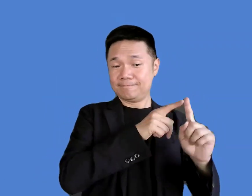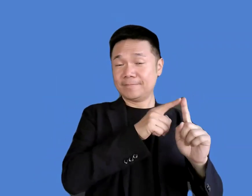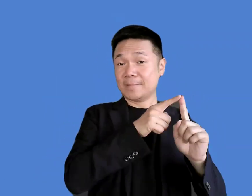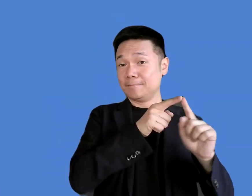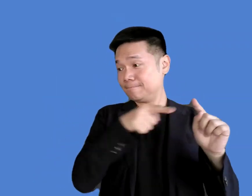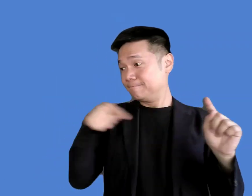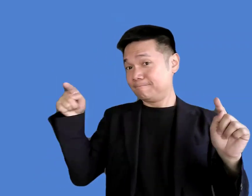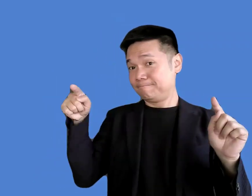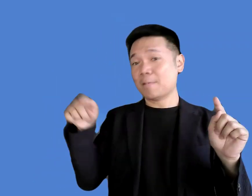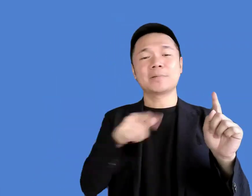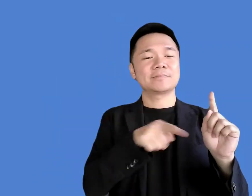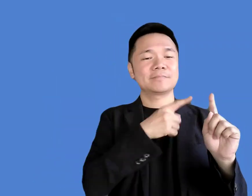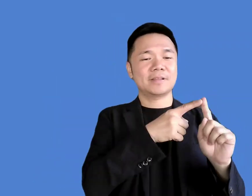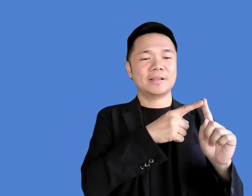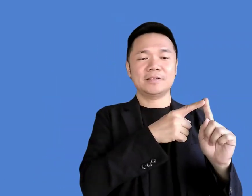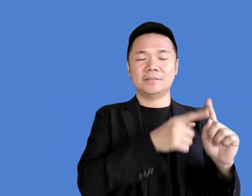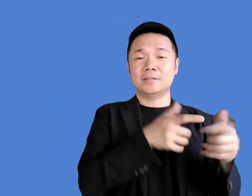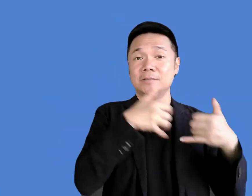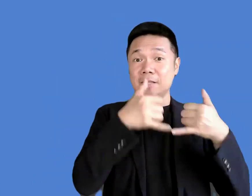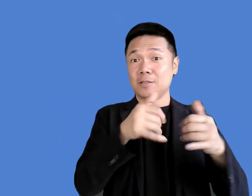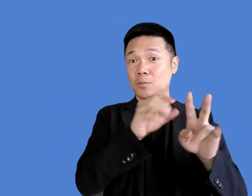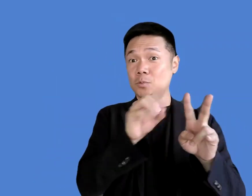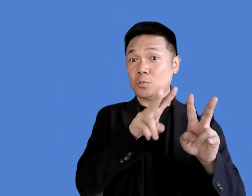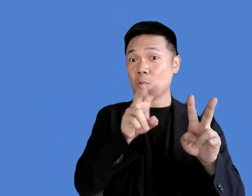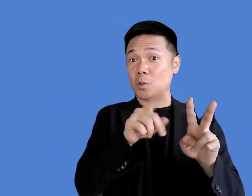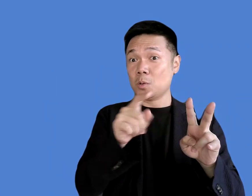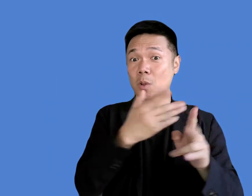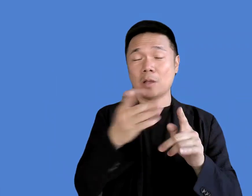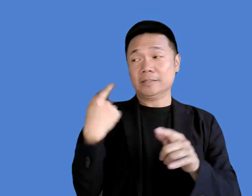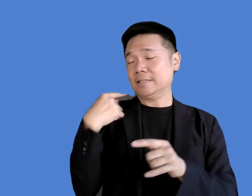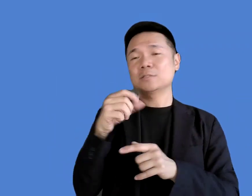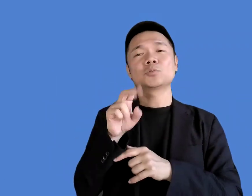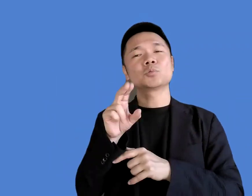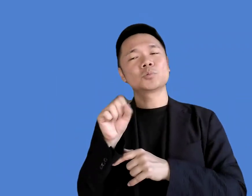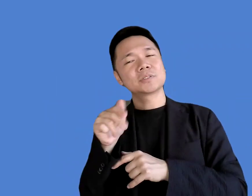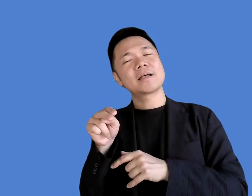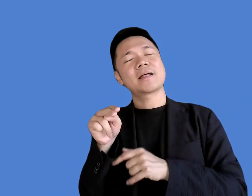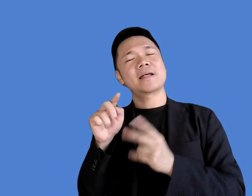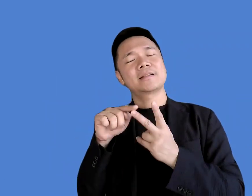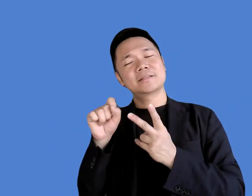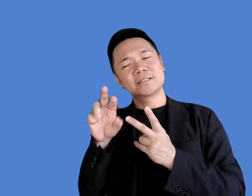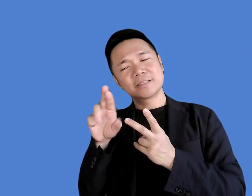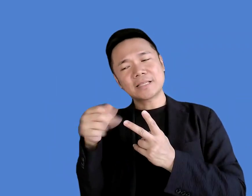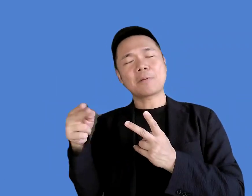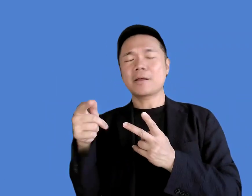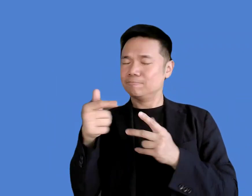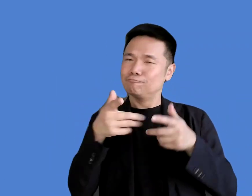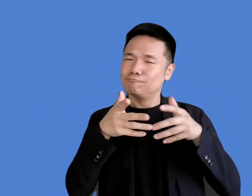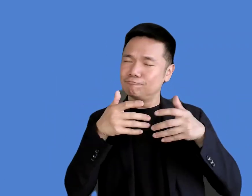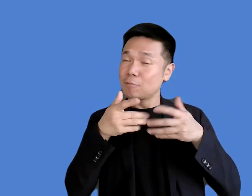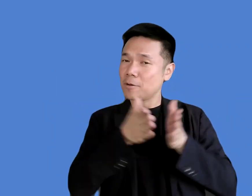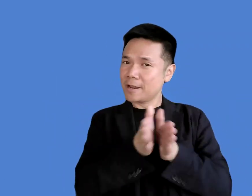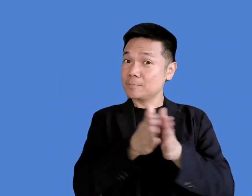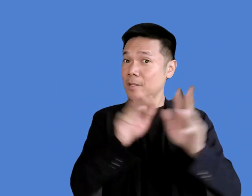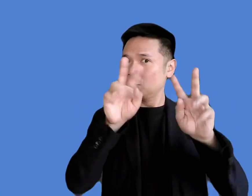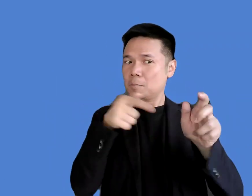2020 with our Asia Pacific WEPS Awards, which you've heard about from Susan and Sarah. I'll tell you a little bit more later. We've also